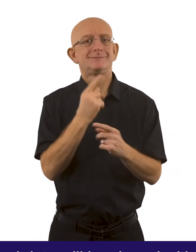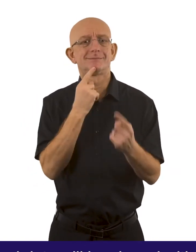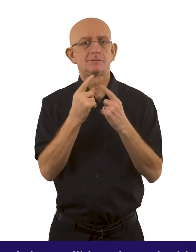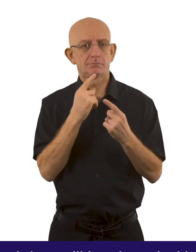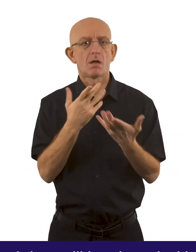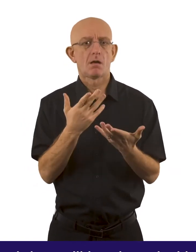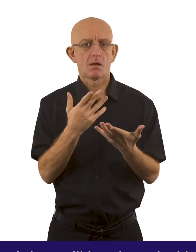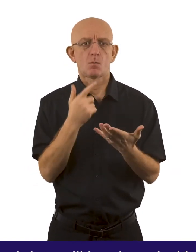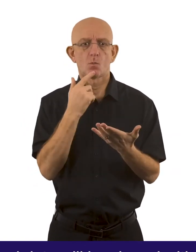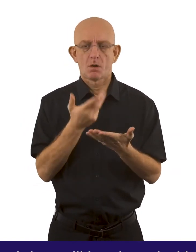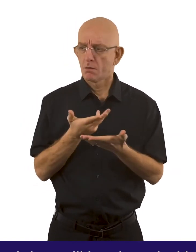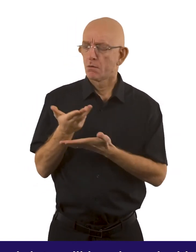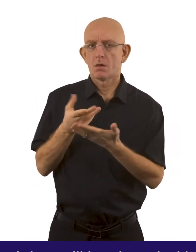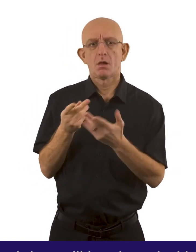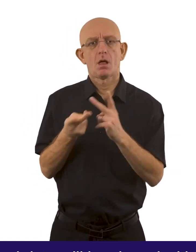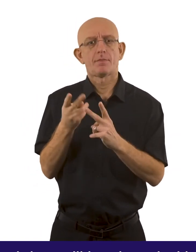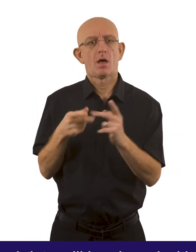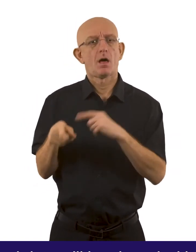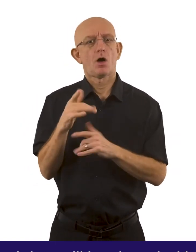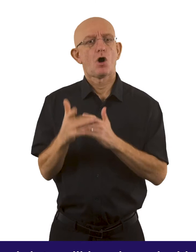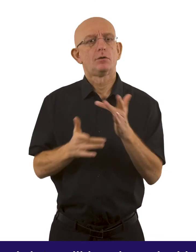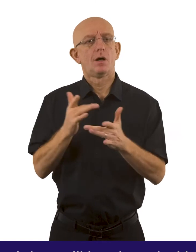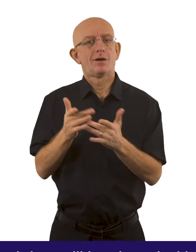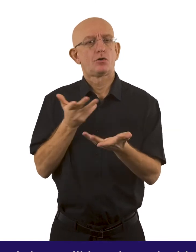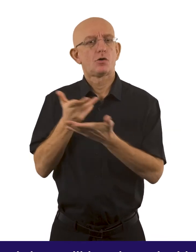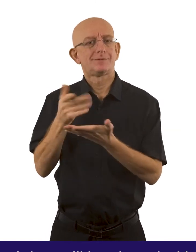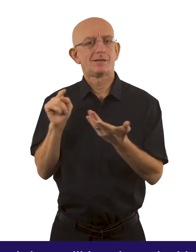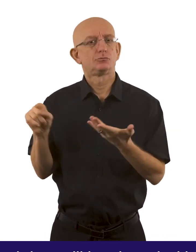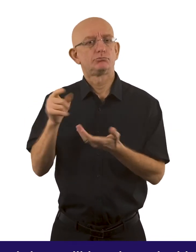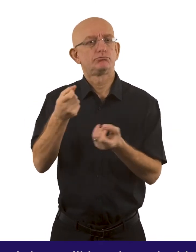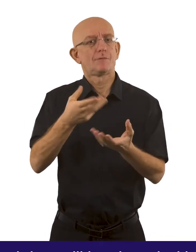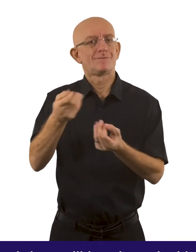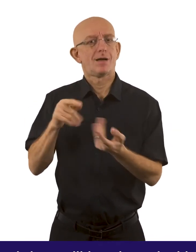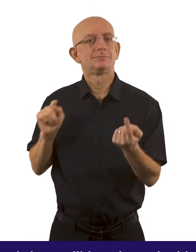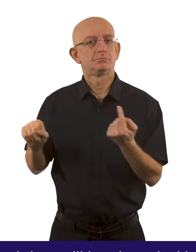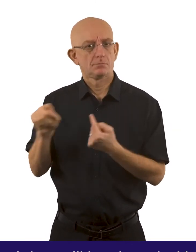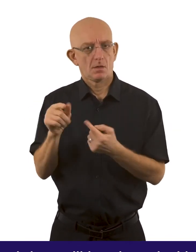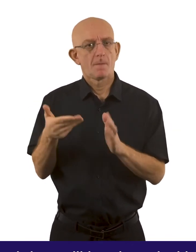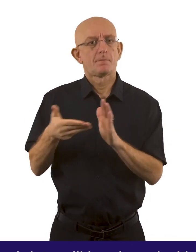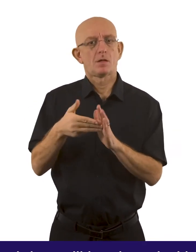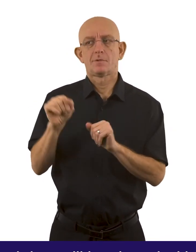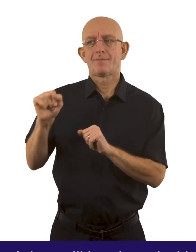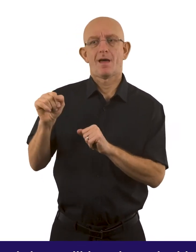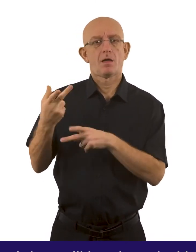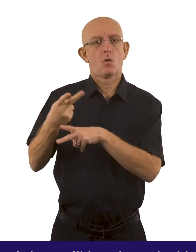Your personal data will be shared with our online consultation platform provider and their hosting provider.